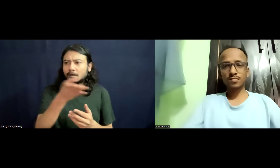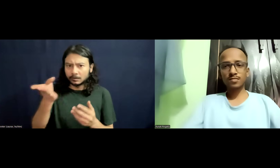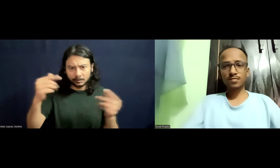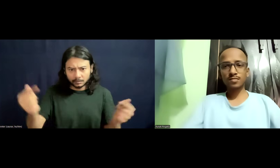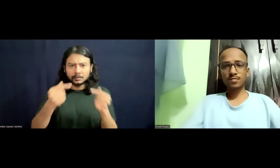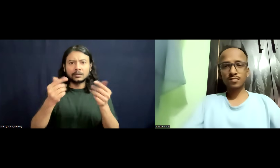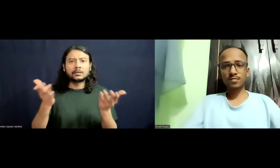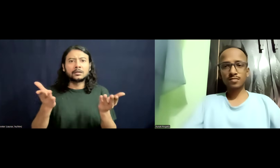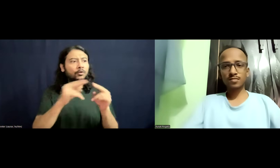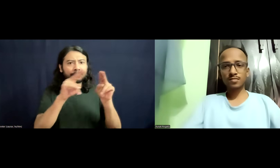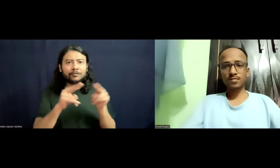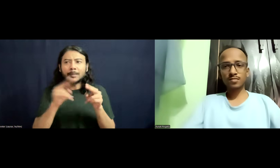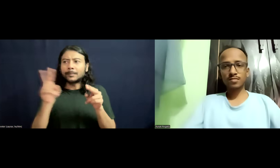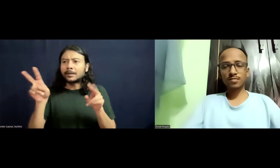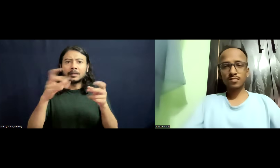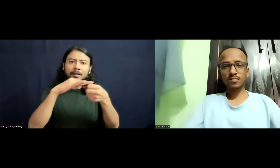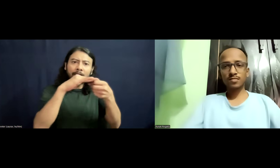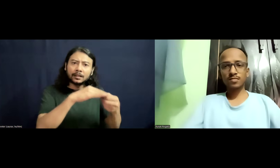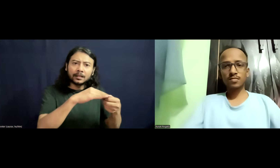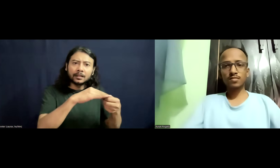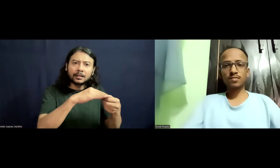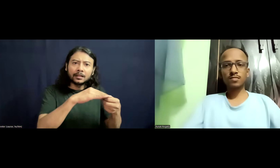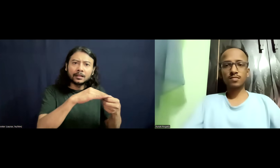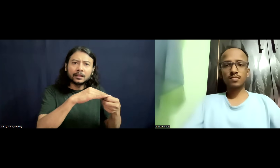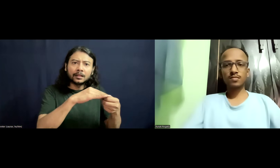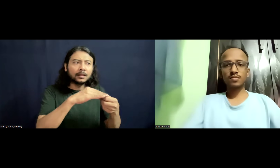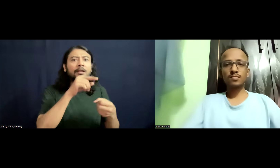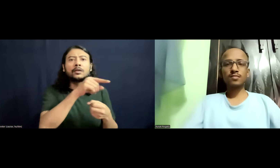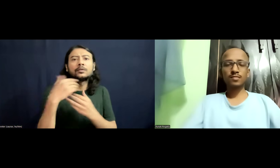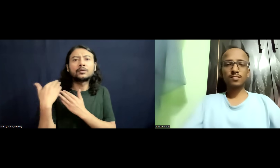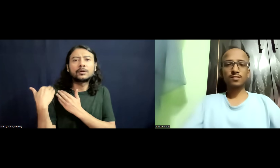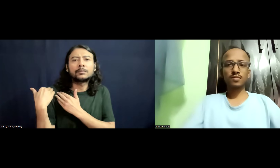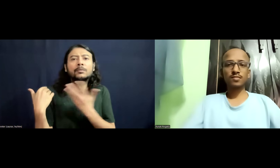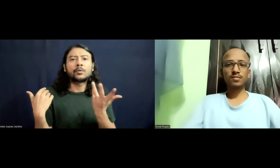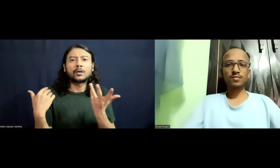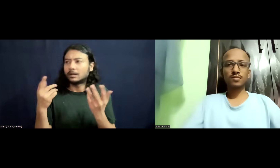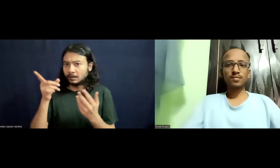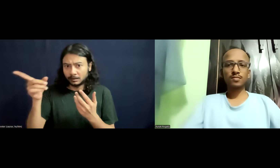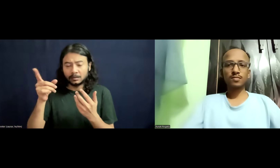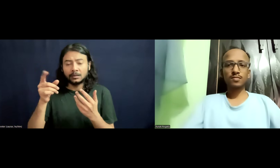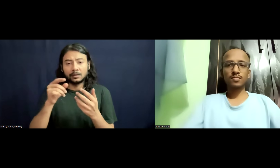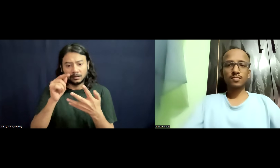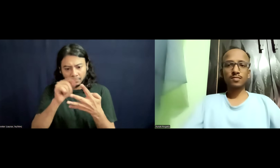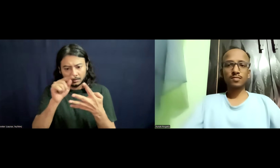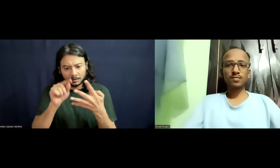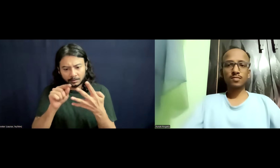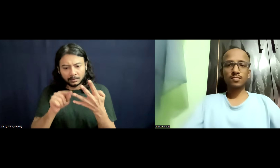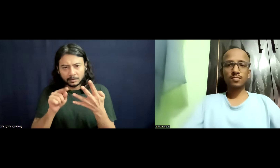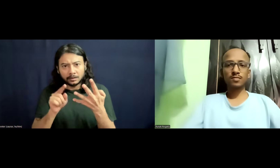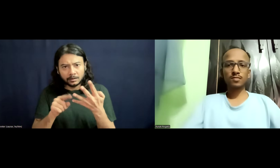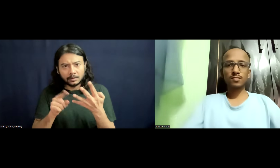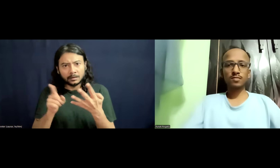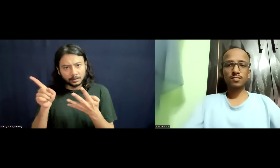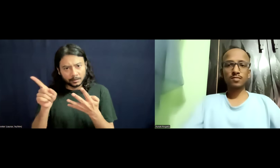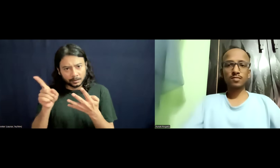the other party is very, very adharmic, very, very bad people, the opposite party.